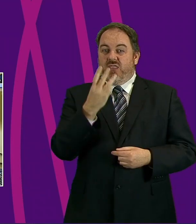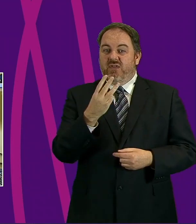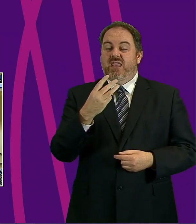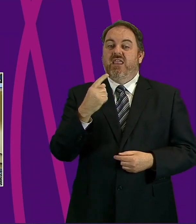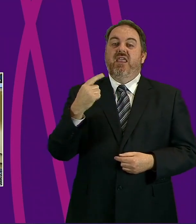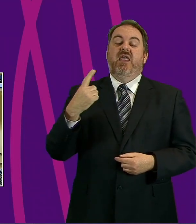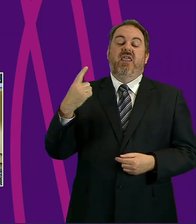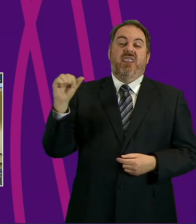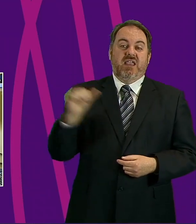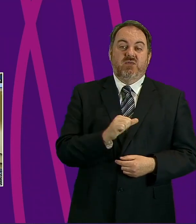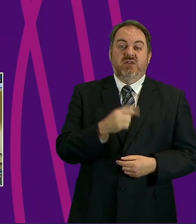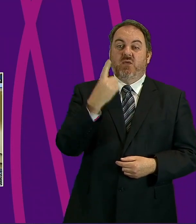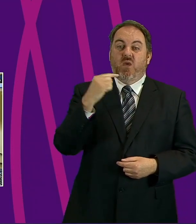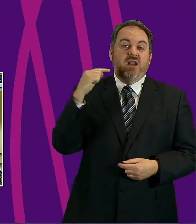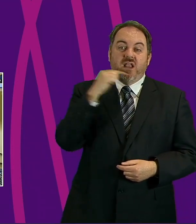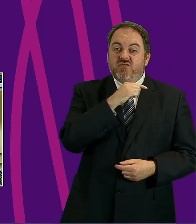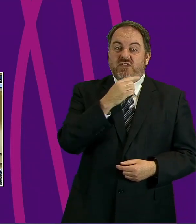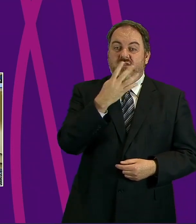3,546.